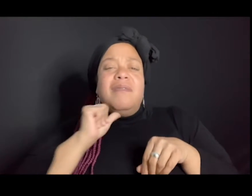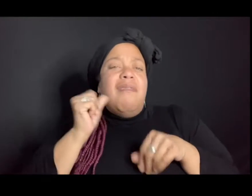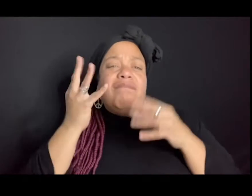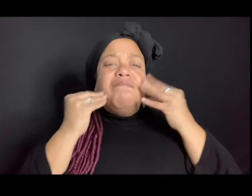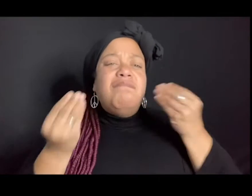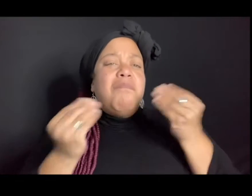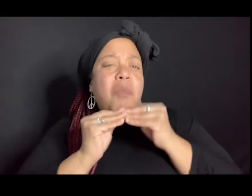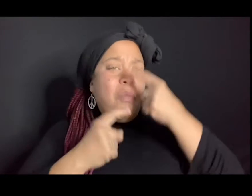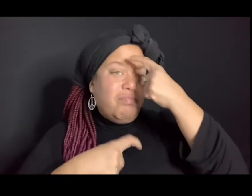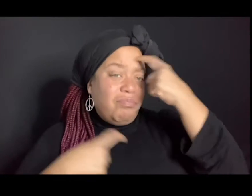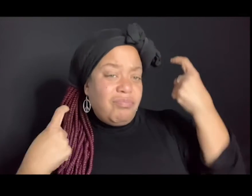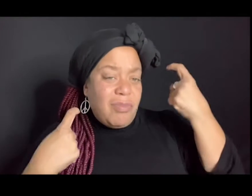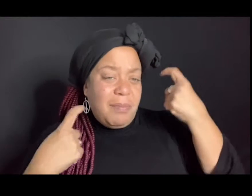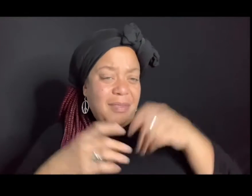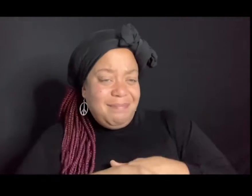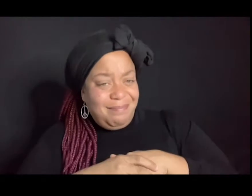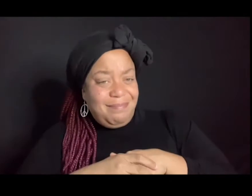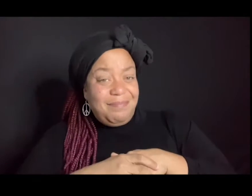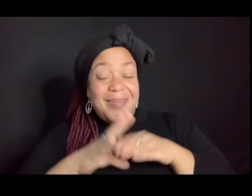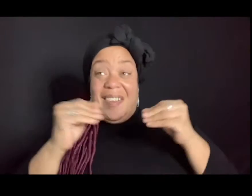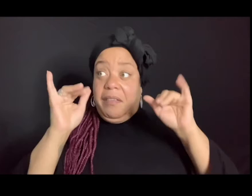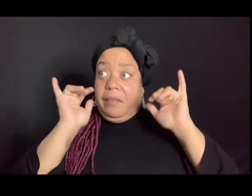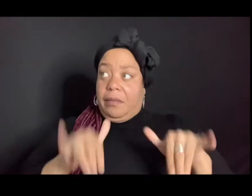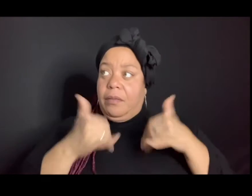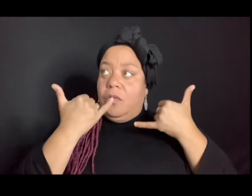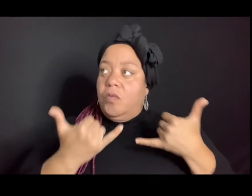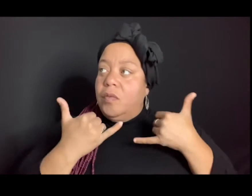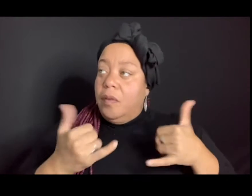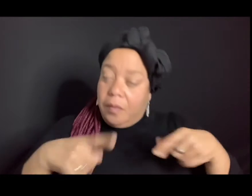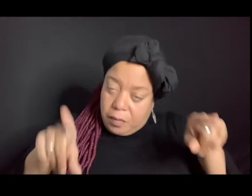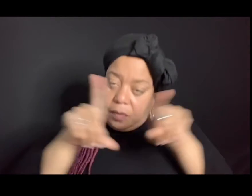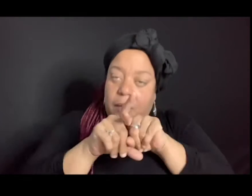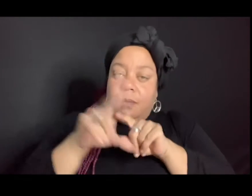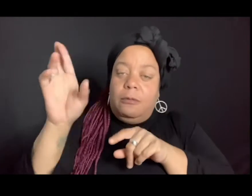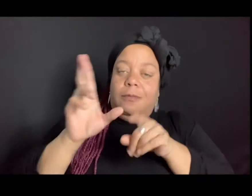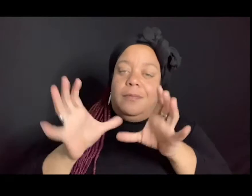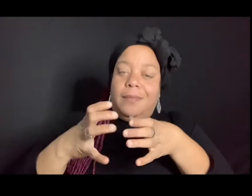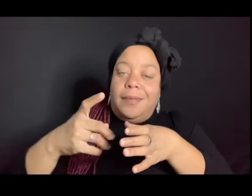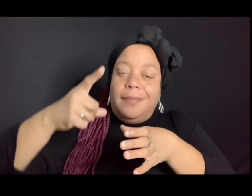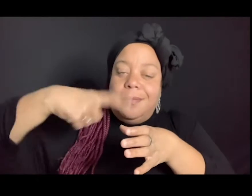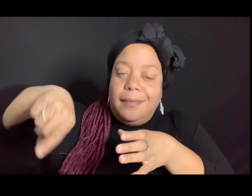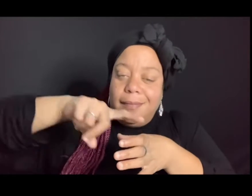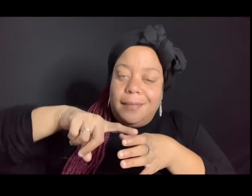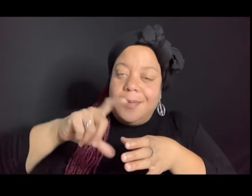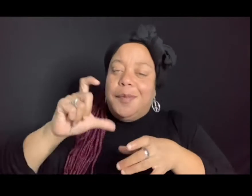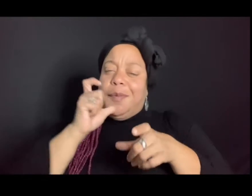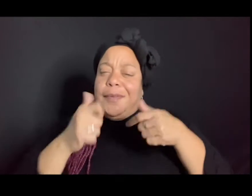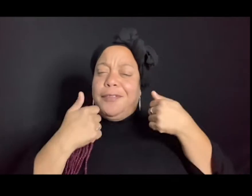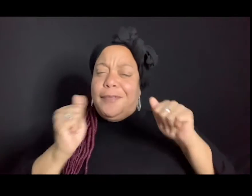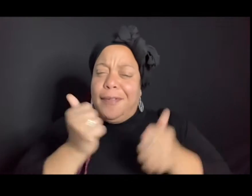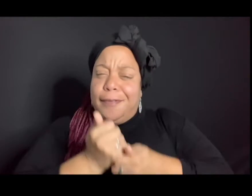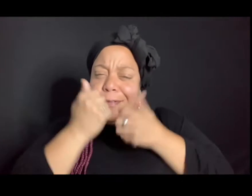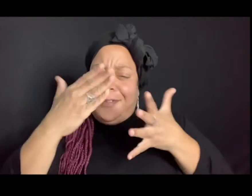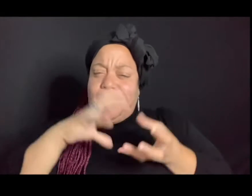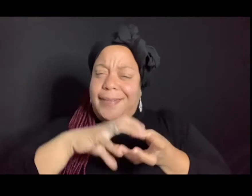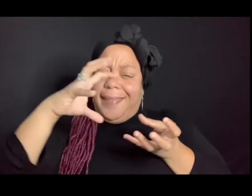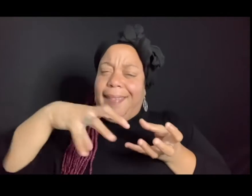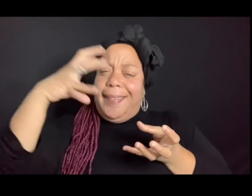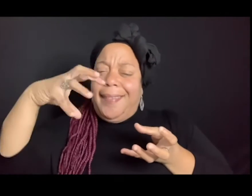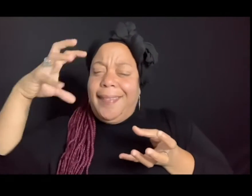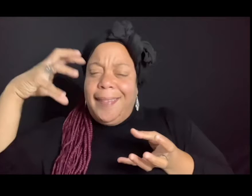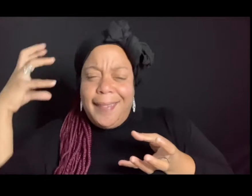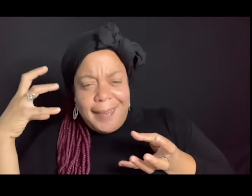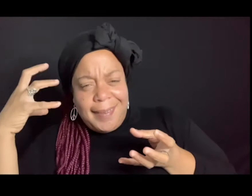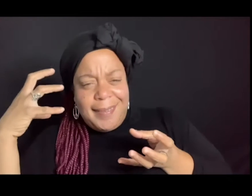and to not experience any more trauma. And yet, here we are today with people from that party who are trying to create